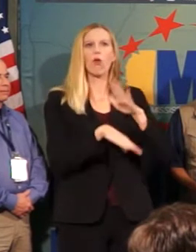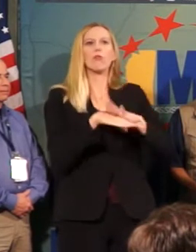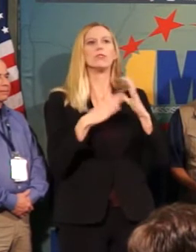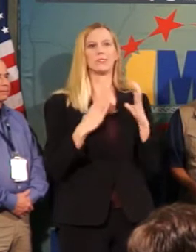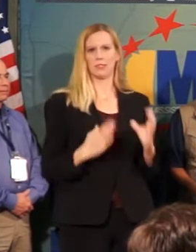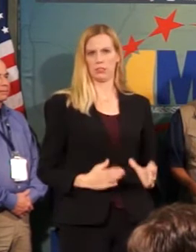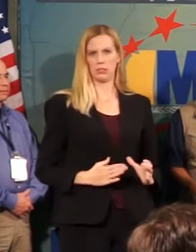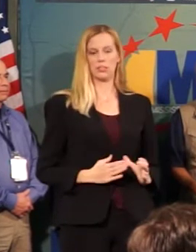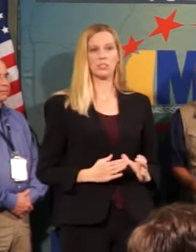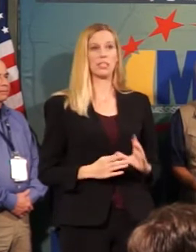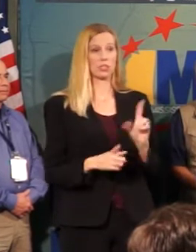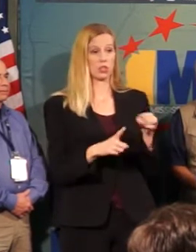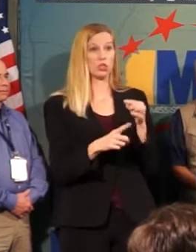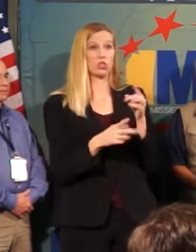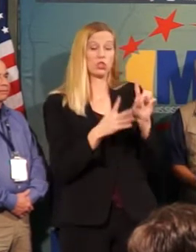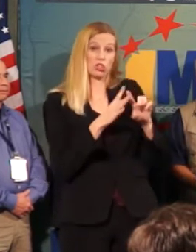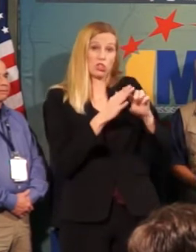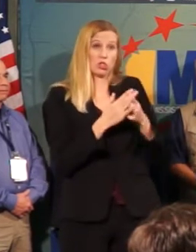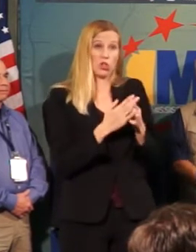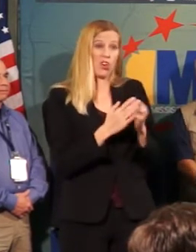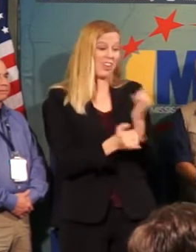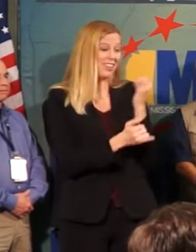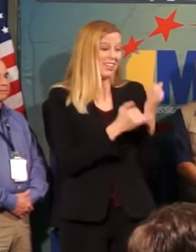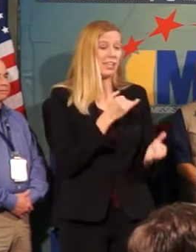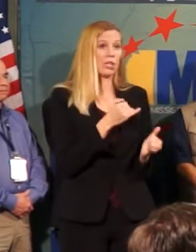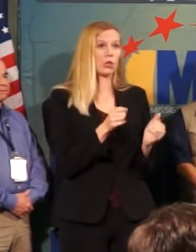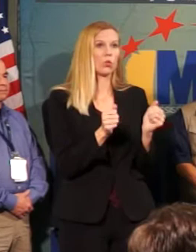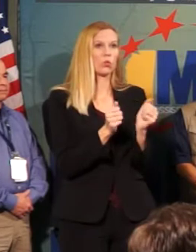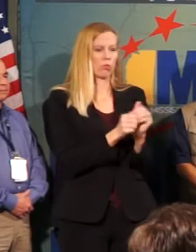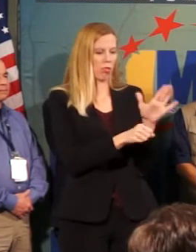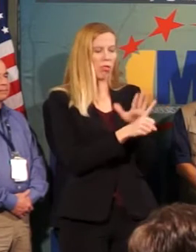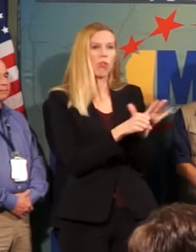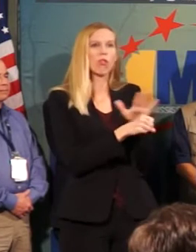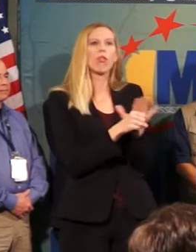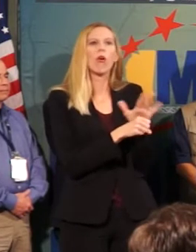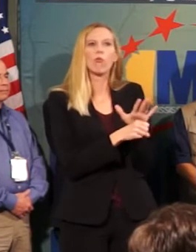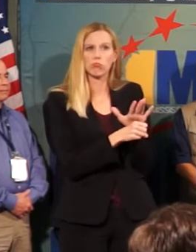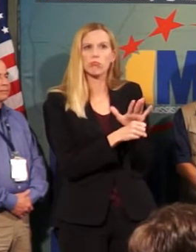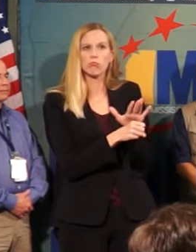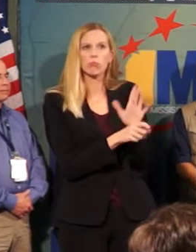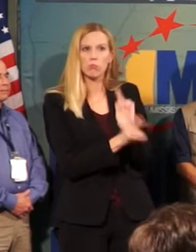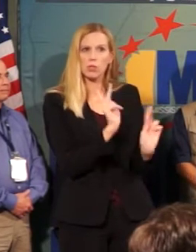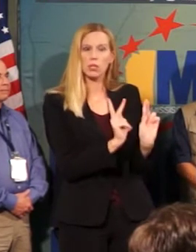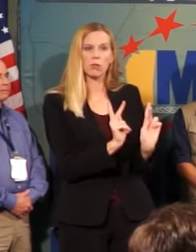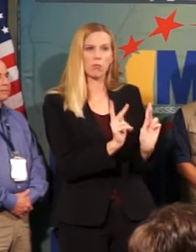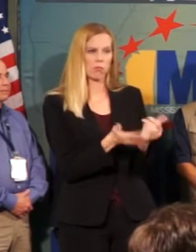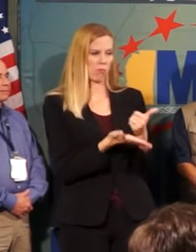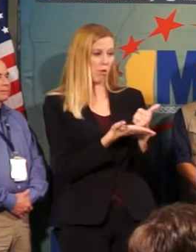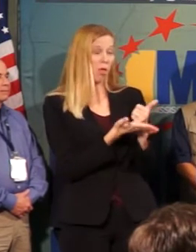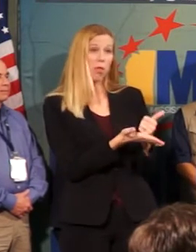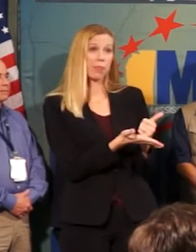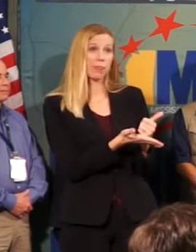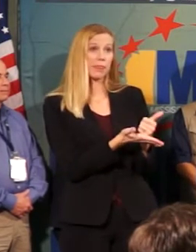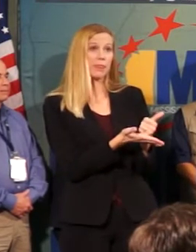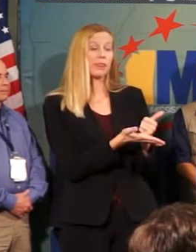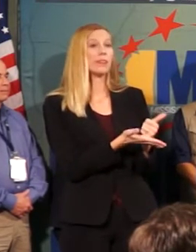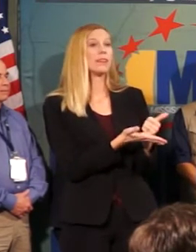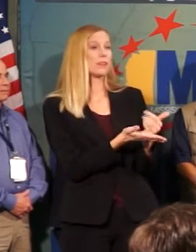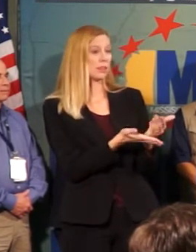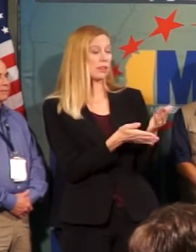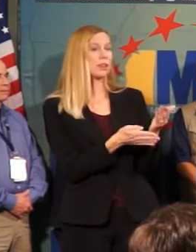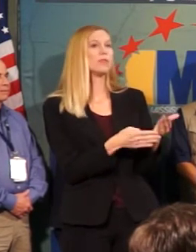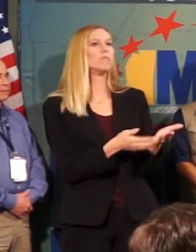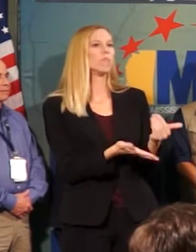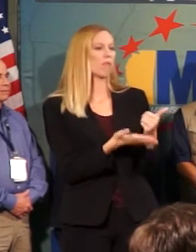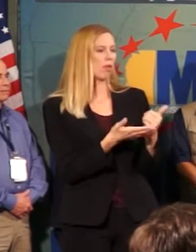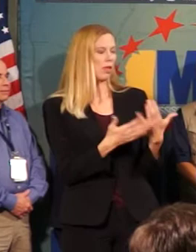and end locally, and we are here to help our local communities respond to and recover from a disaster. And I'm proud to say that MEMA